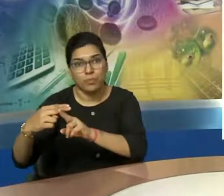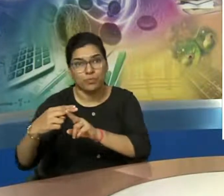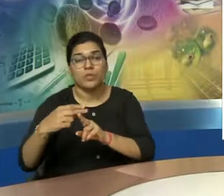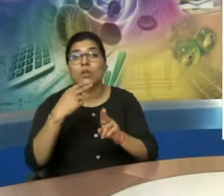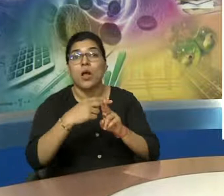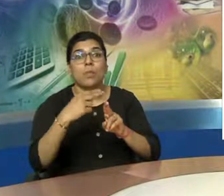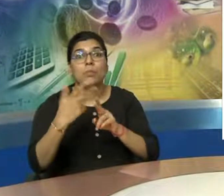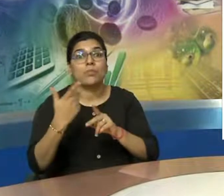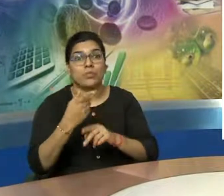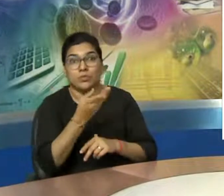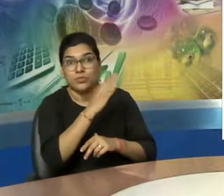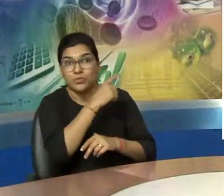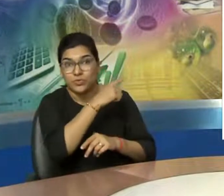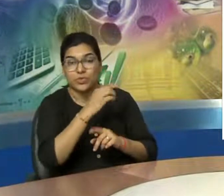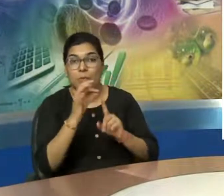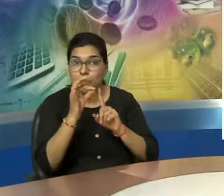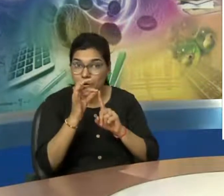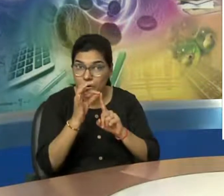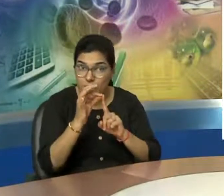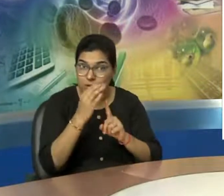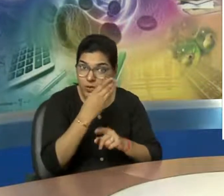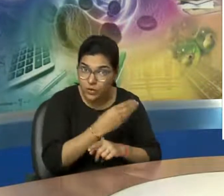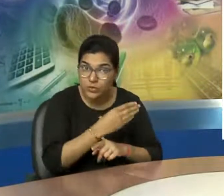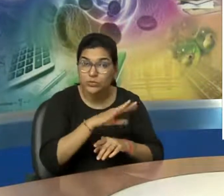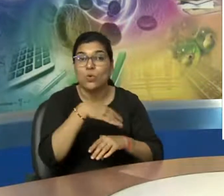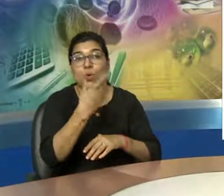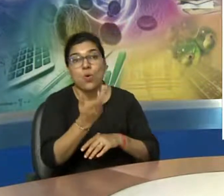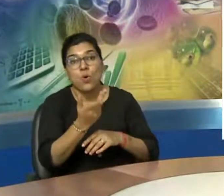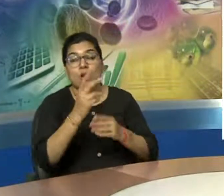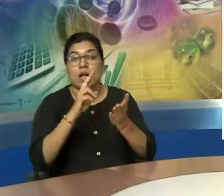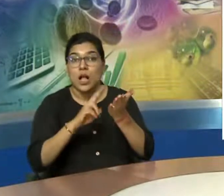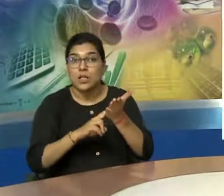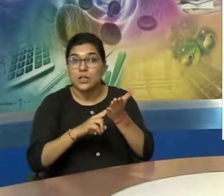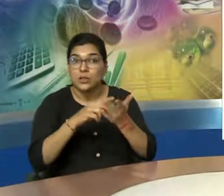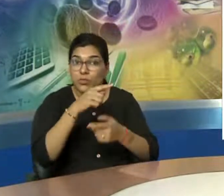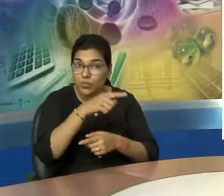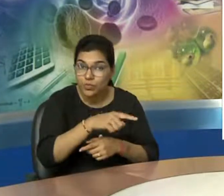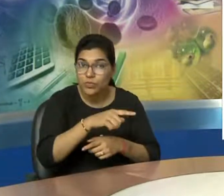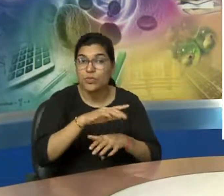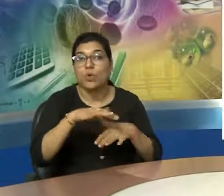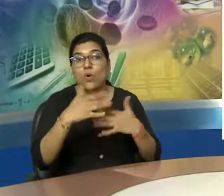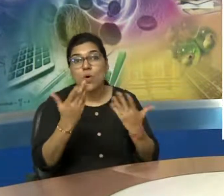And beside coal, there are other minerals which are found in the earth.